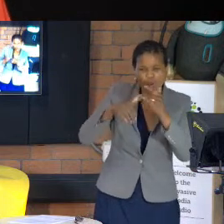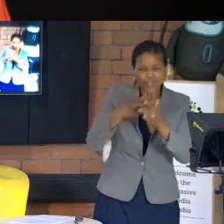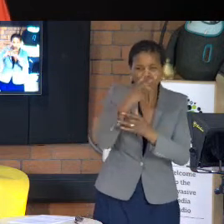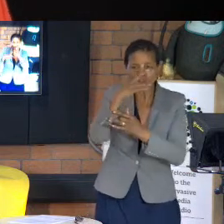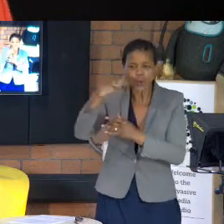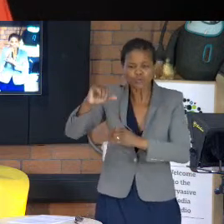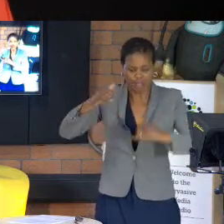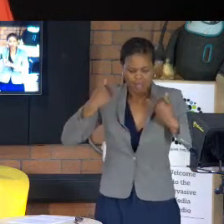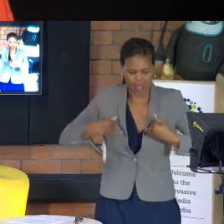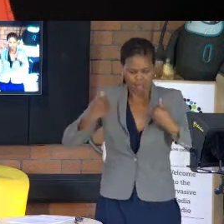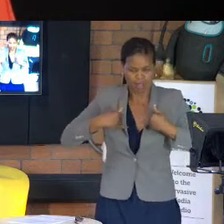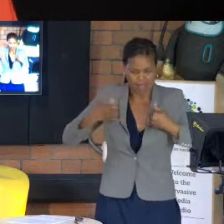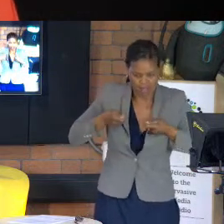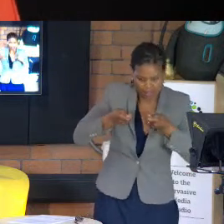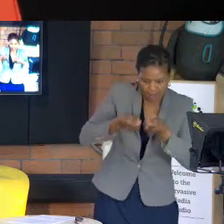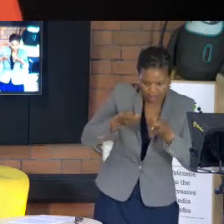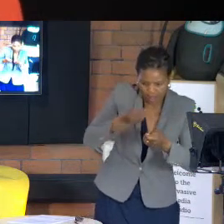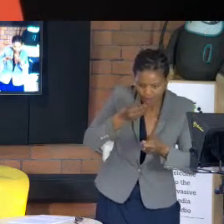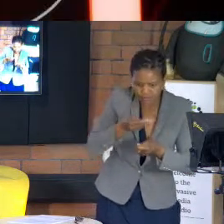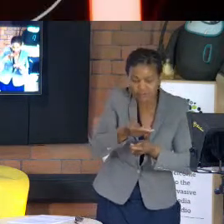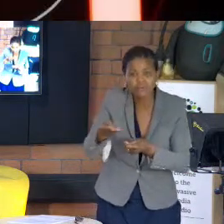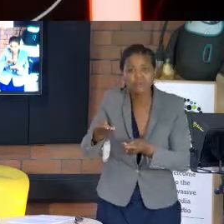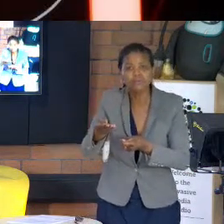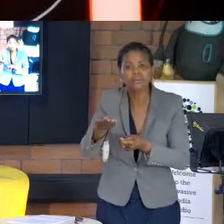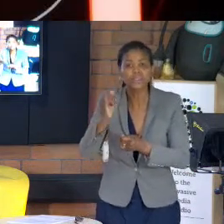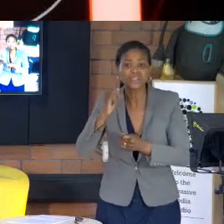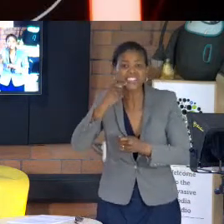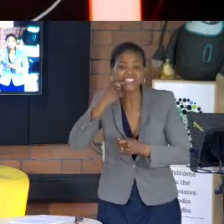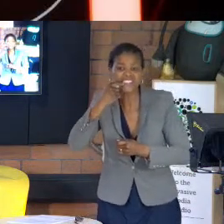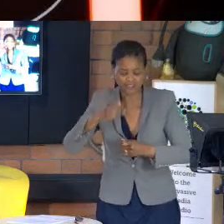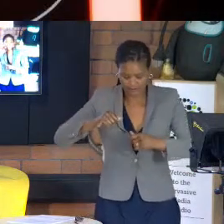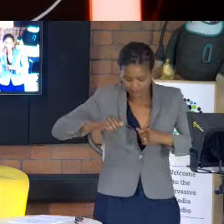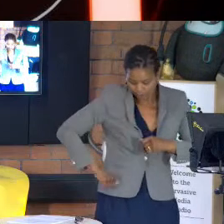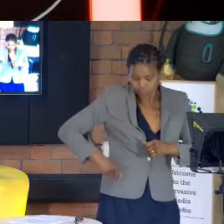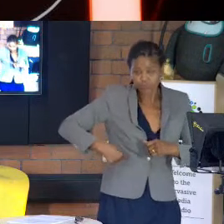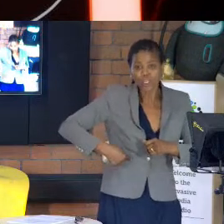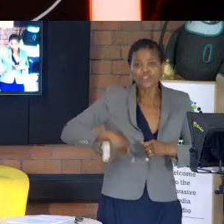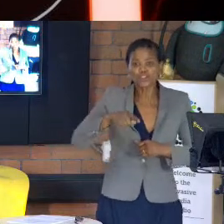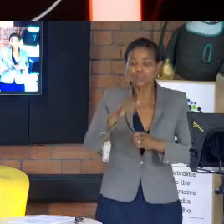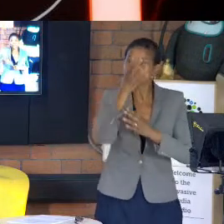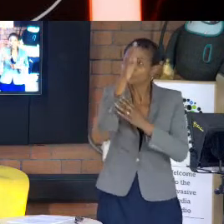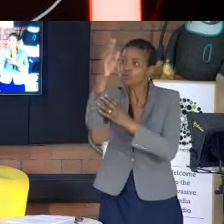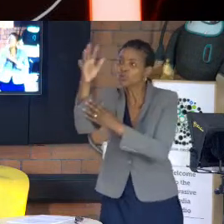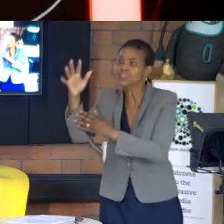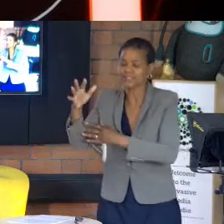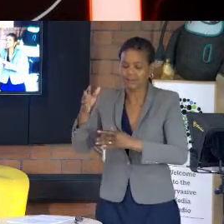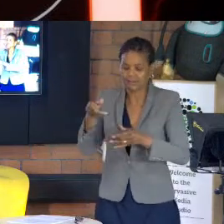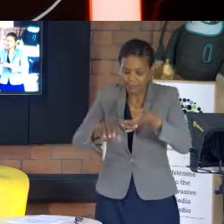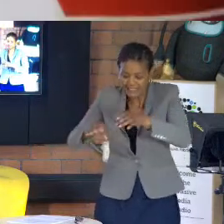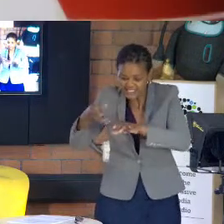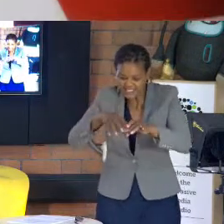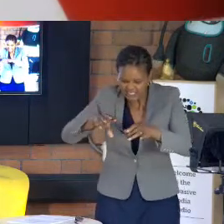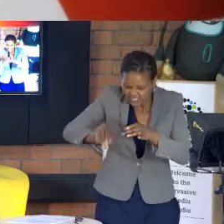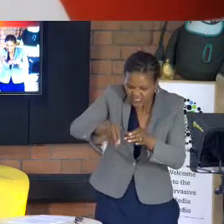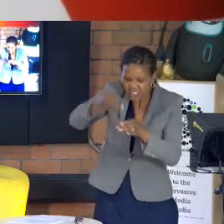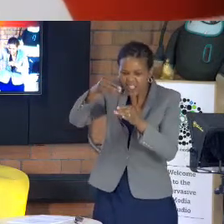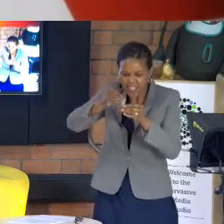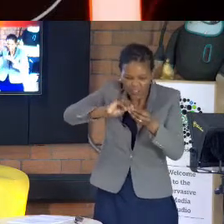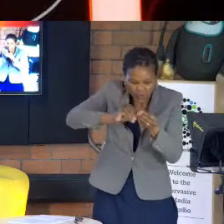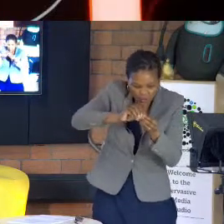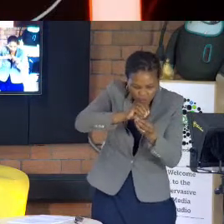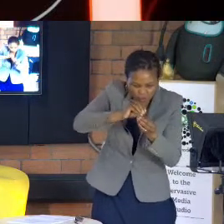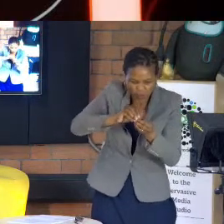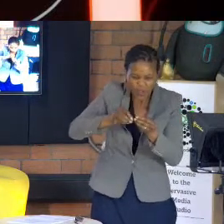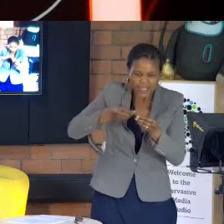Imhotep performed surgery, dentistry, and extracted medicine from plants and trees with ease. Imhotep was a